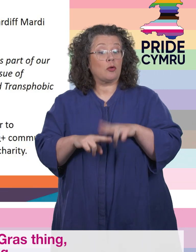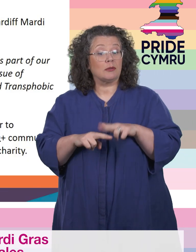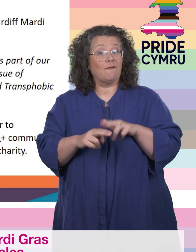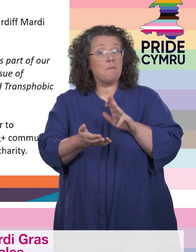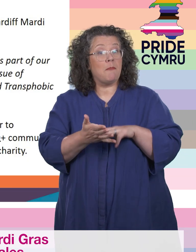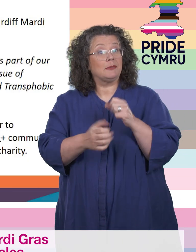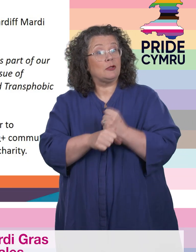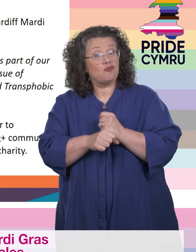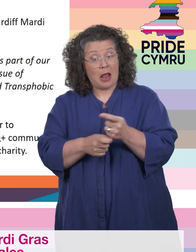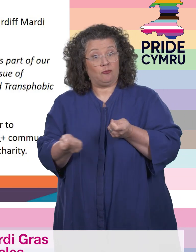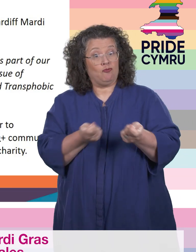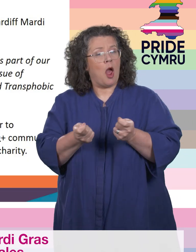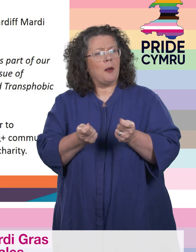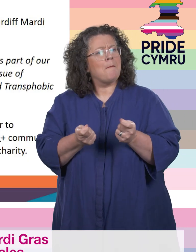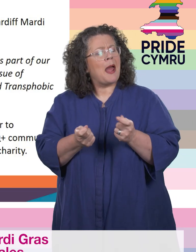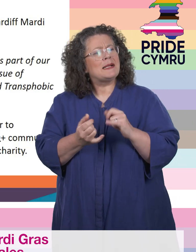And